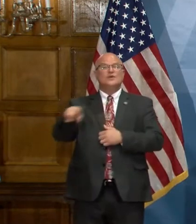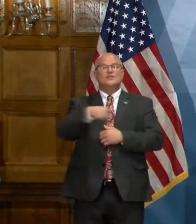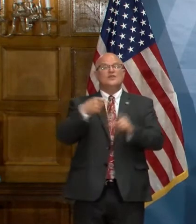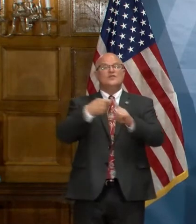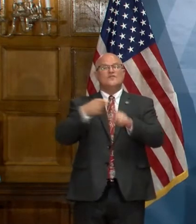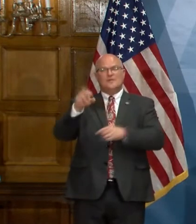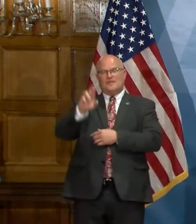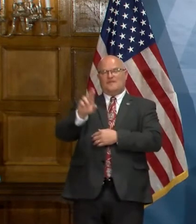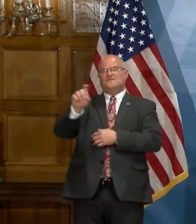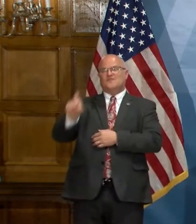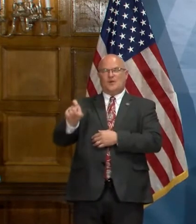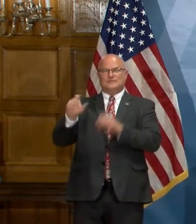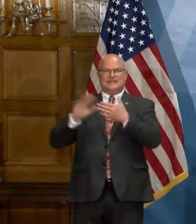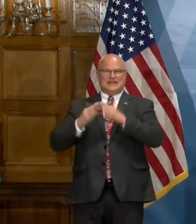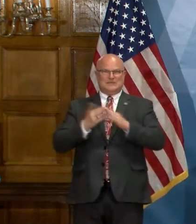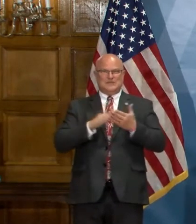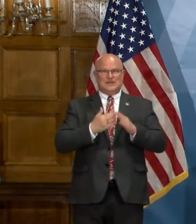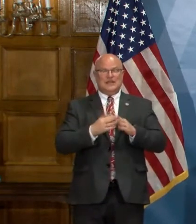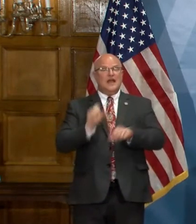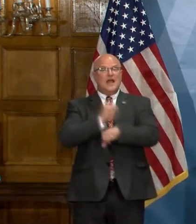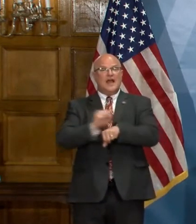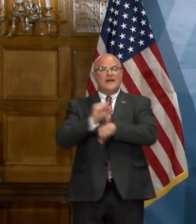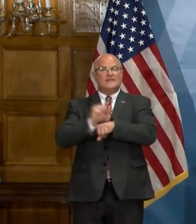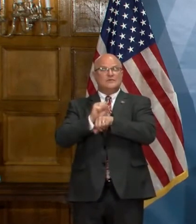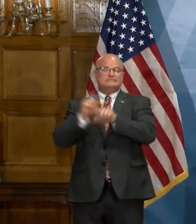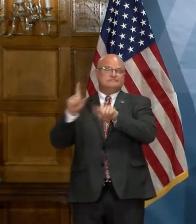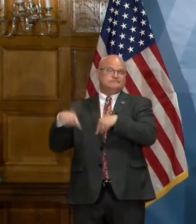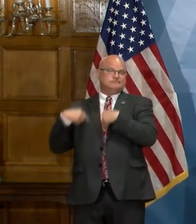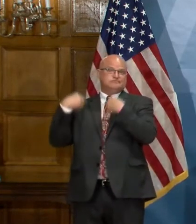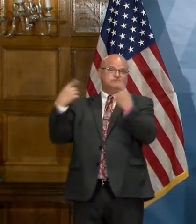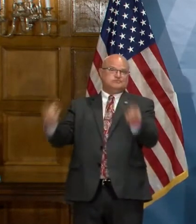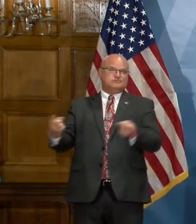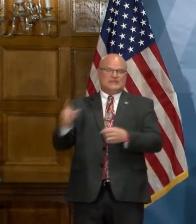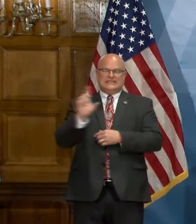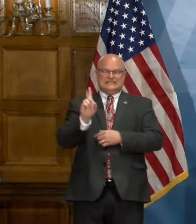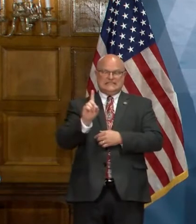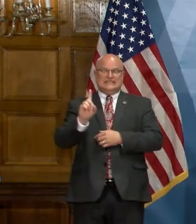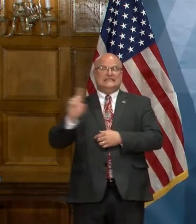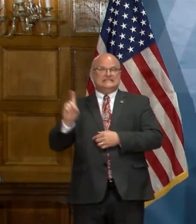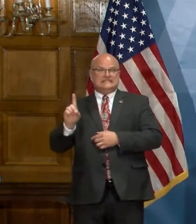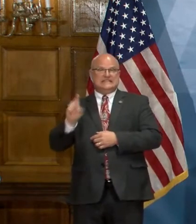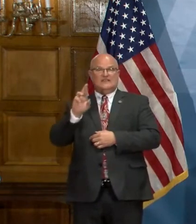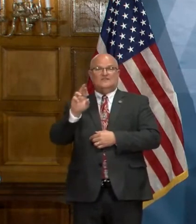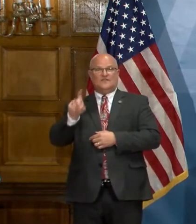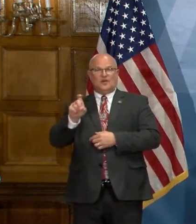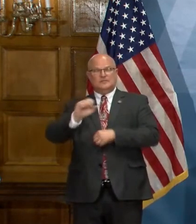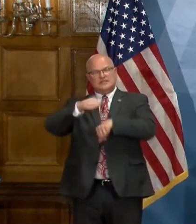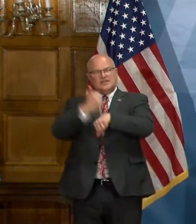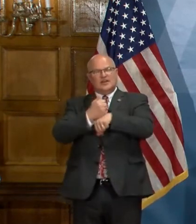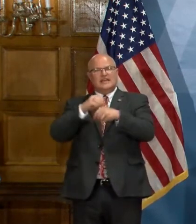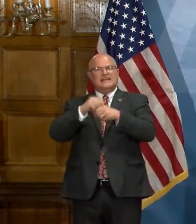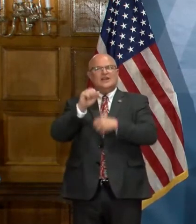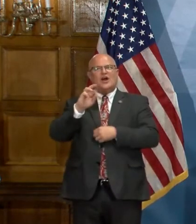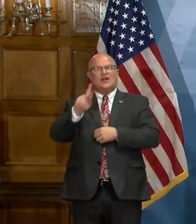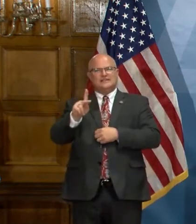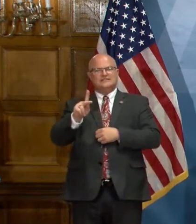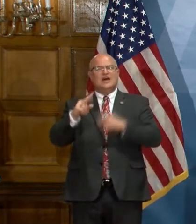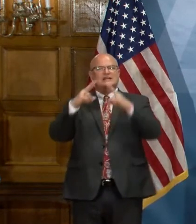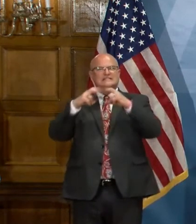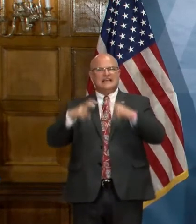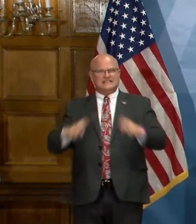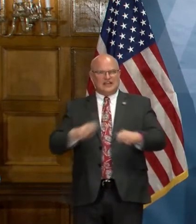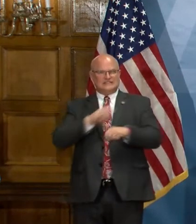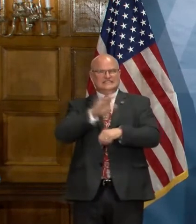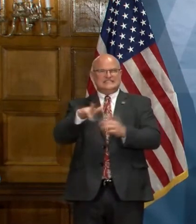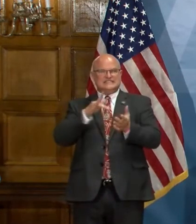the pharmacy community and the work that we have been doing at D&D Pharmacy that's located within the Arkansas Diagnostic